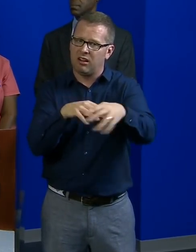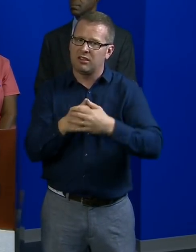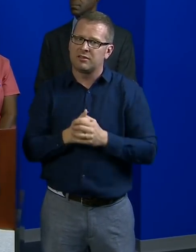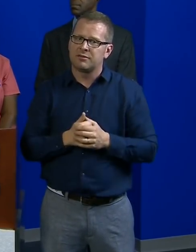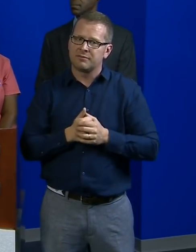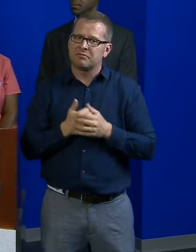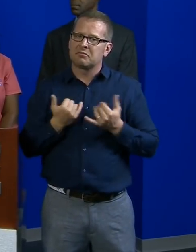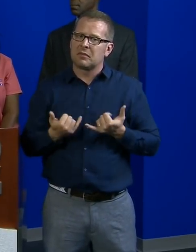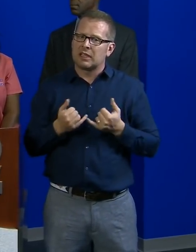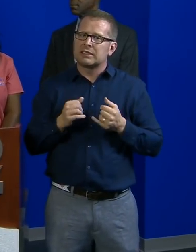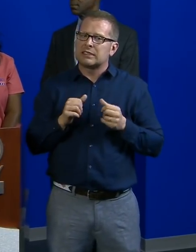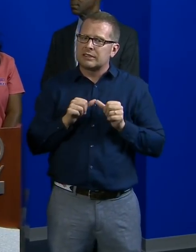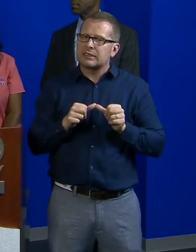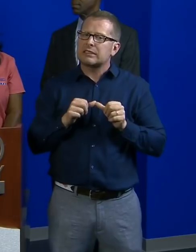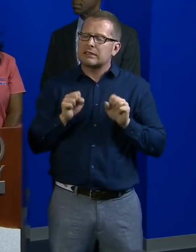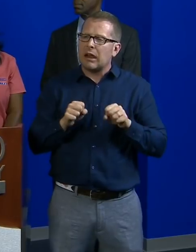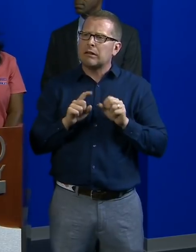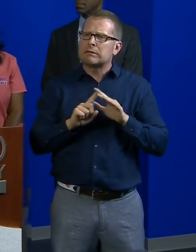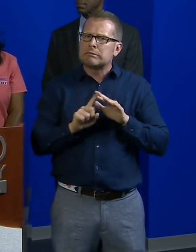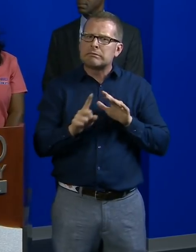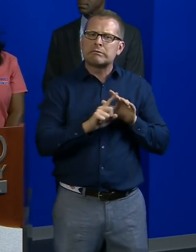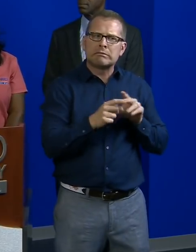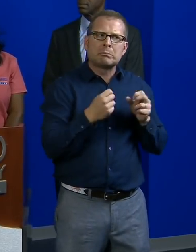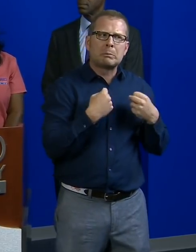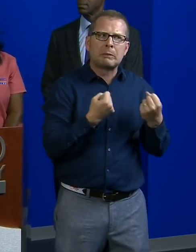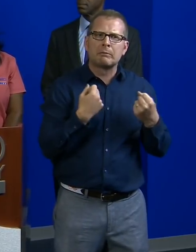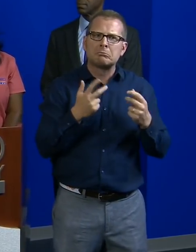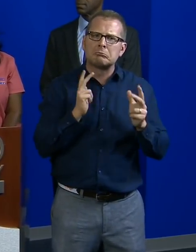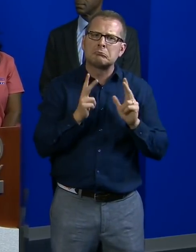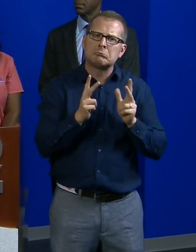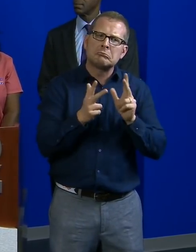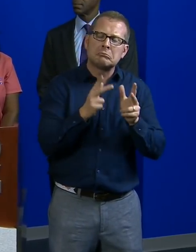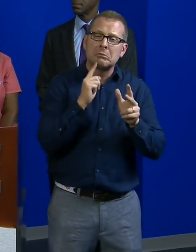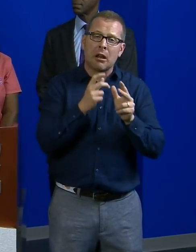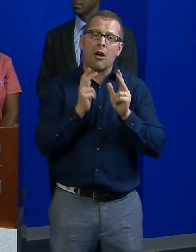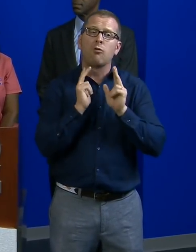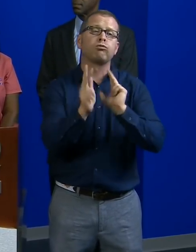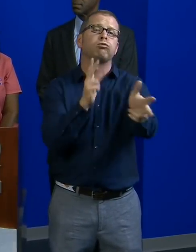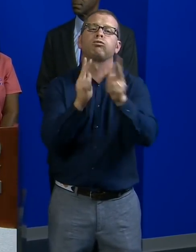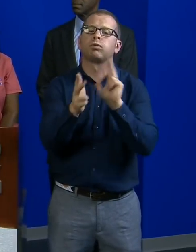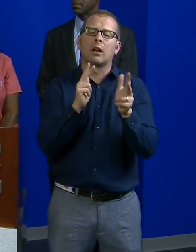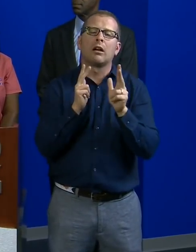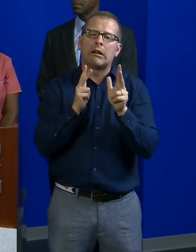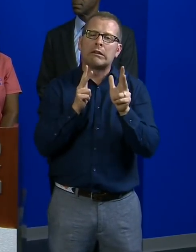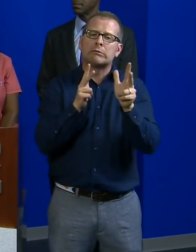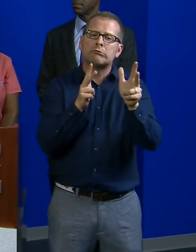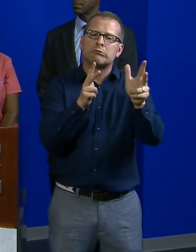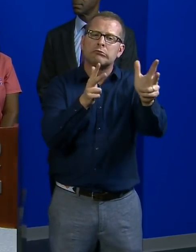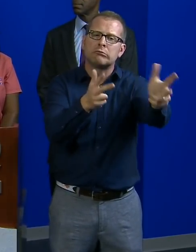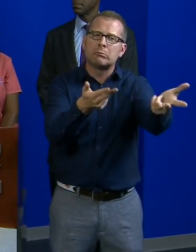keep moving through probably late afternoon Friday